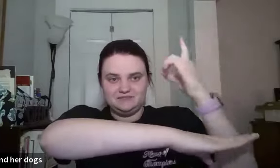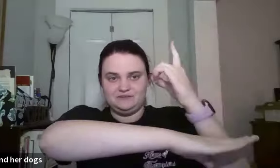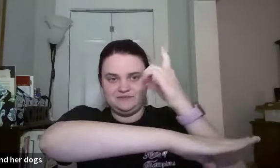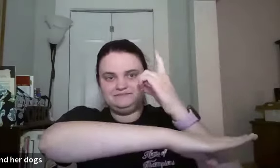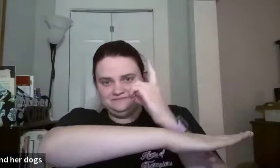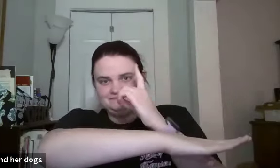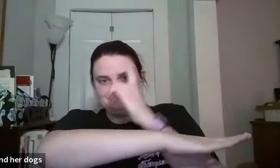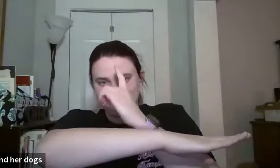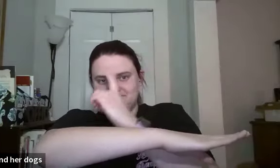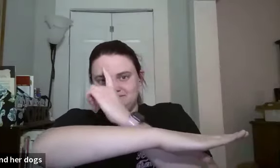dinosaur,